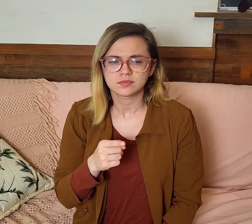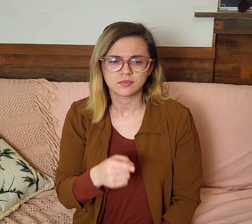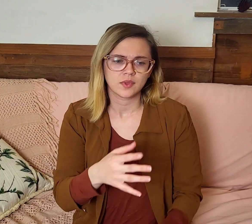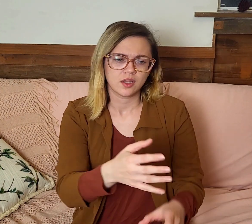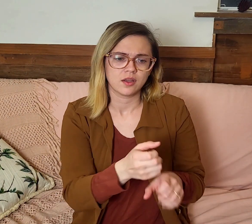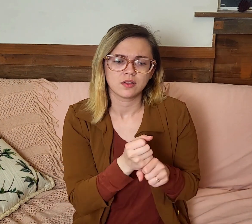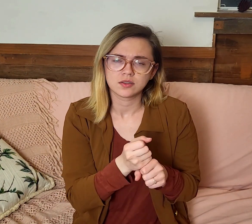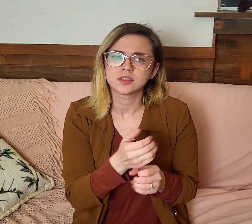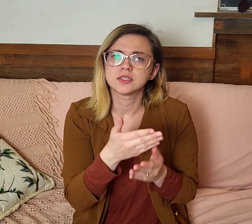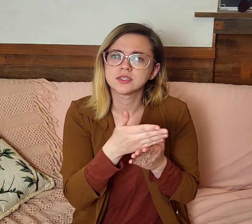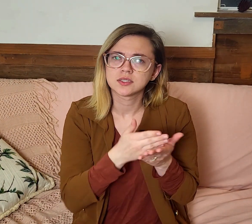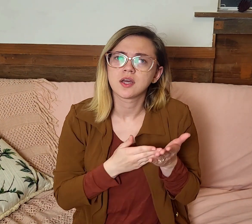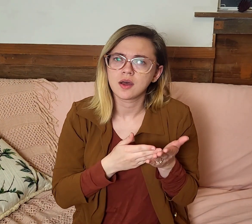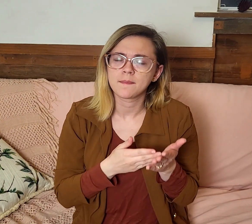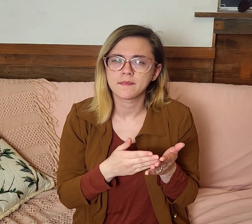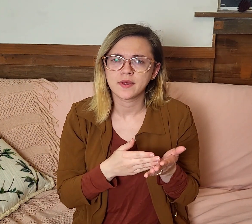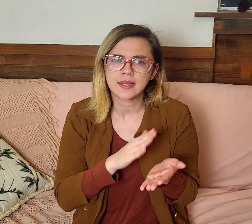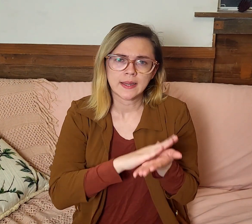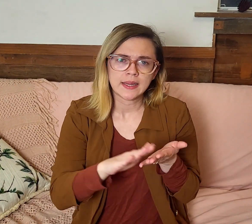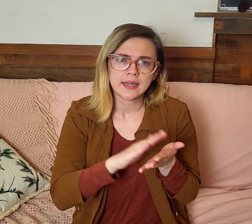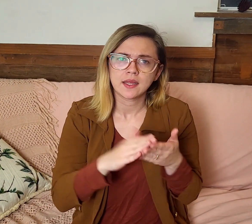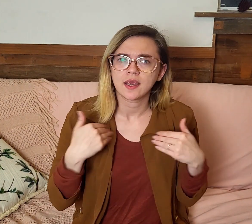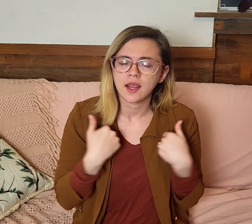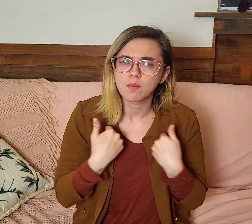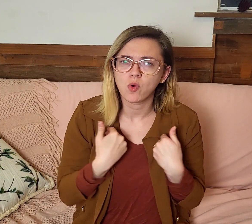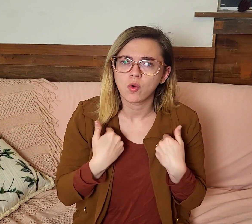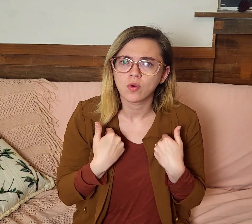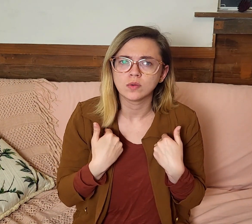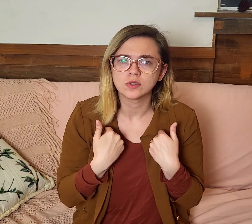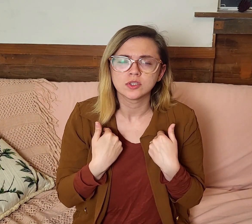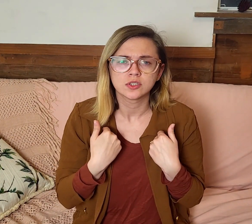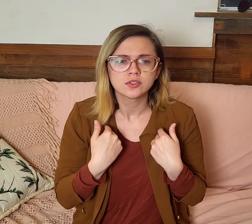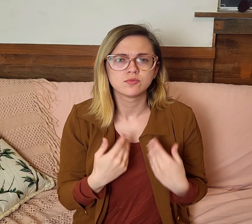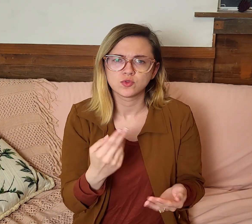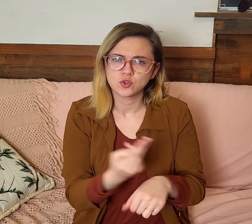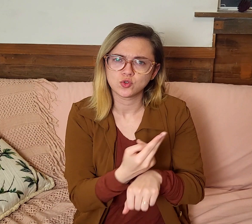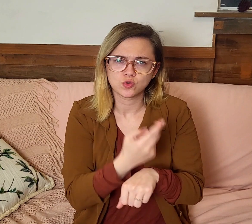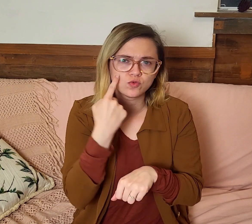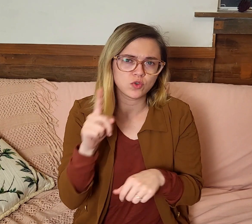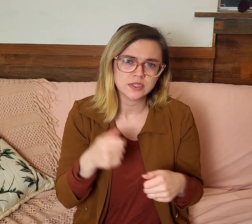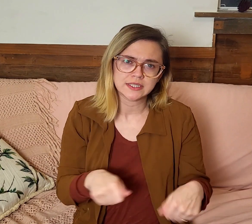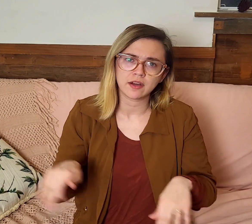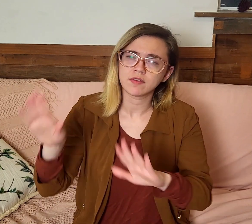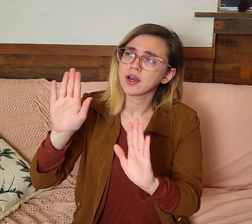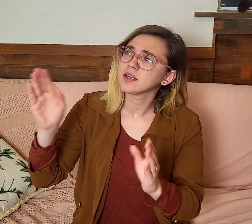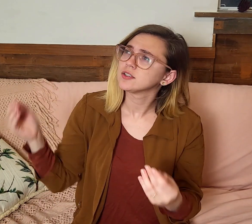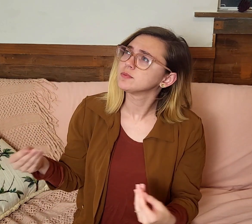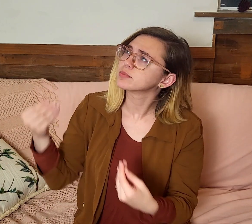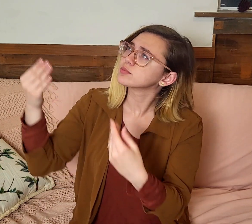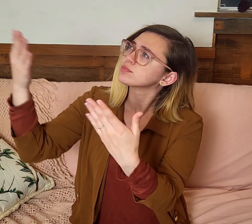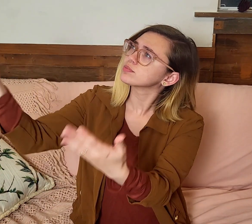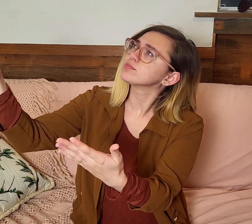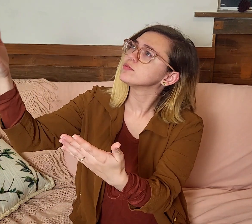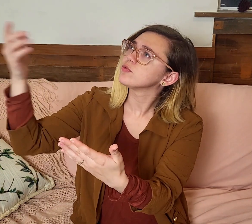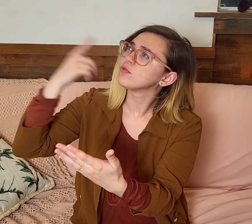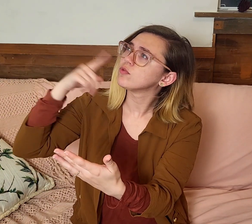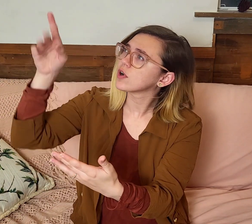sacrifice. Noah went around and gathered some of the clean animals to use for this sacrifice, to